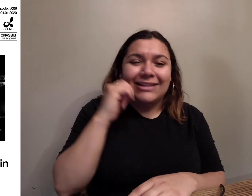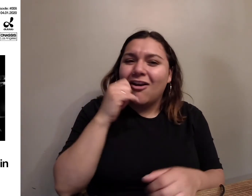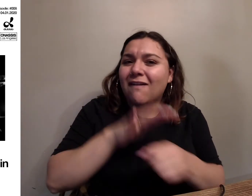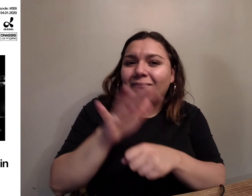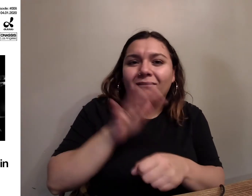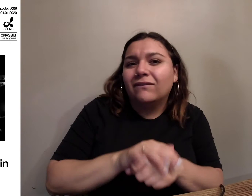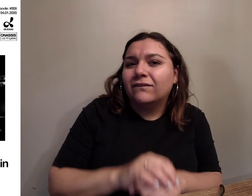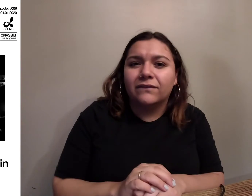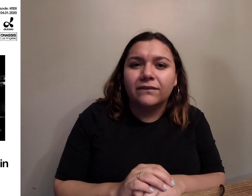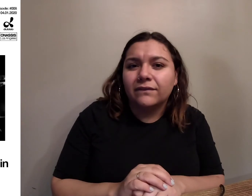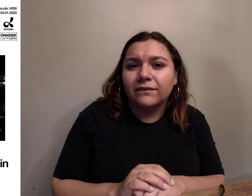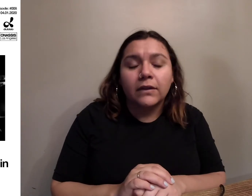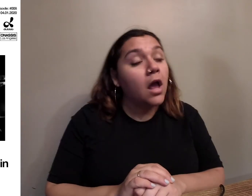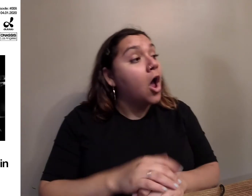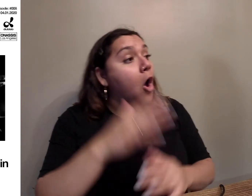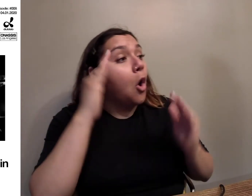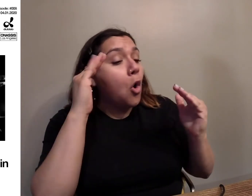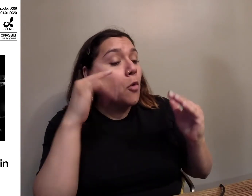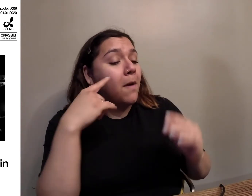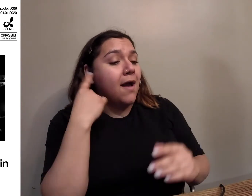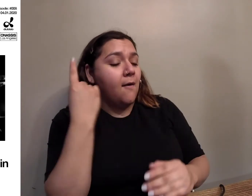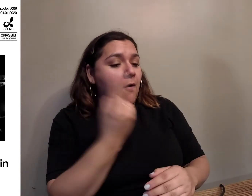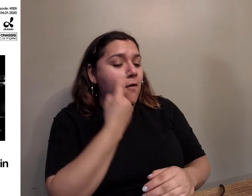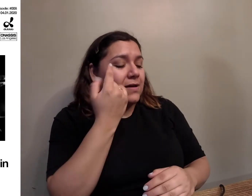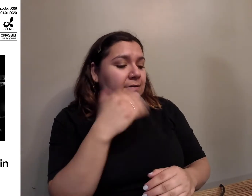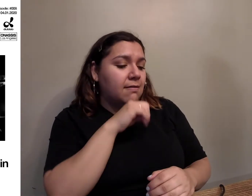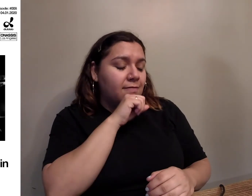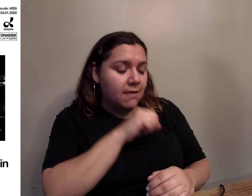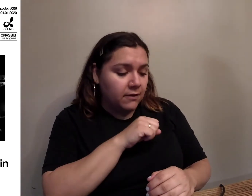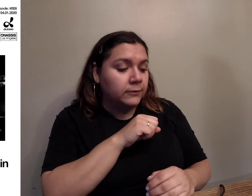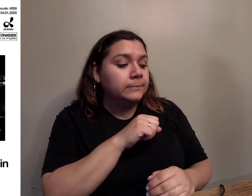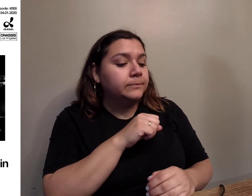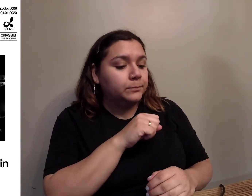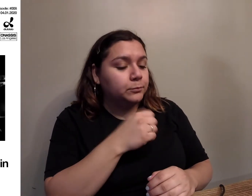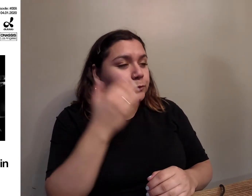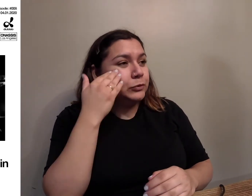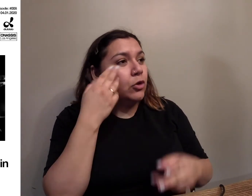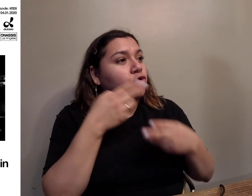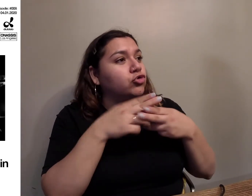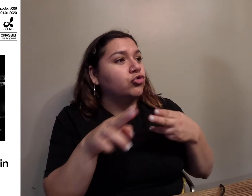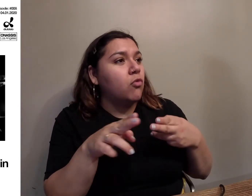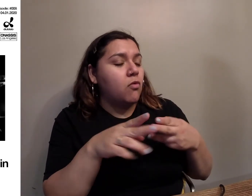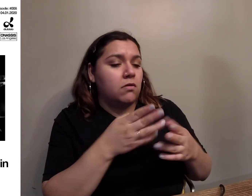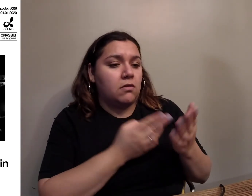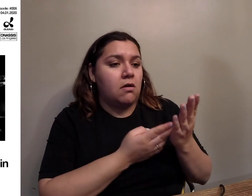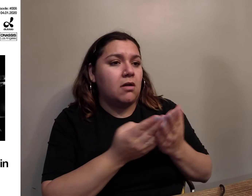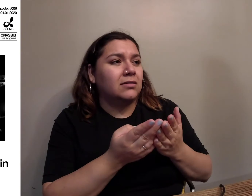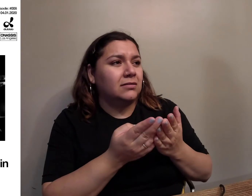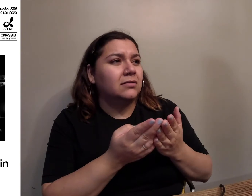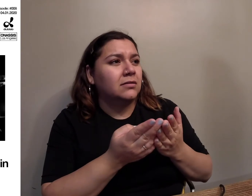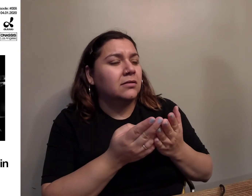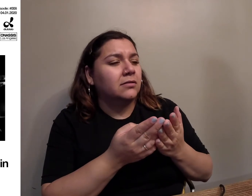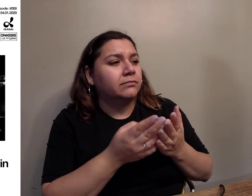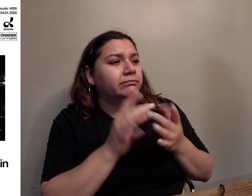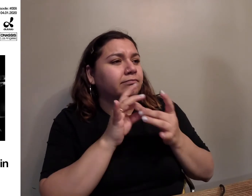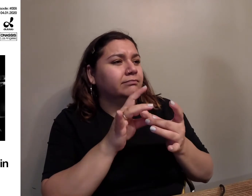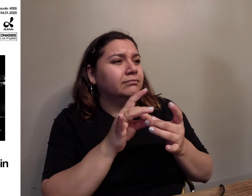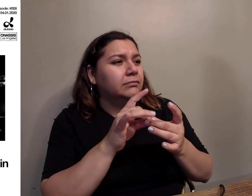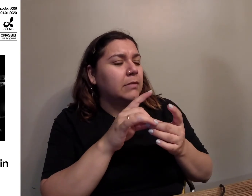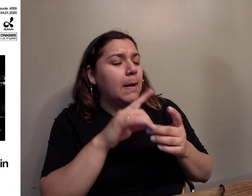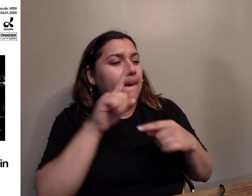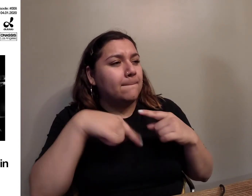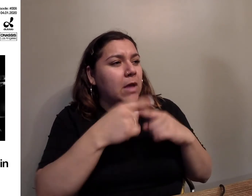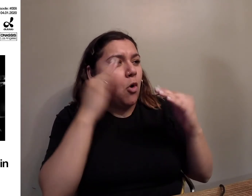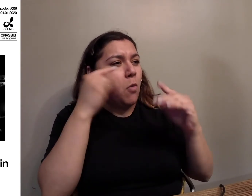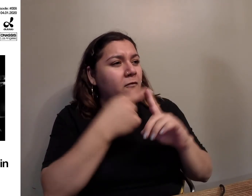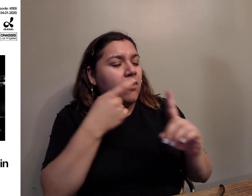hope, I always loved the very short, curt note on hope by Kafka, where he